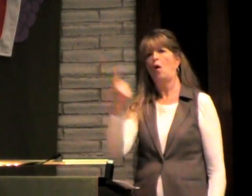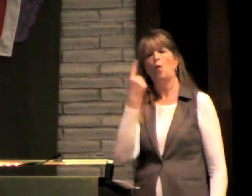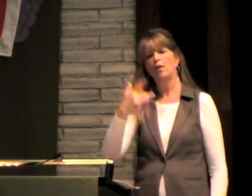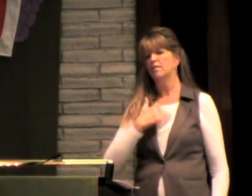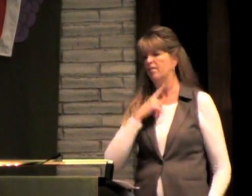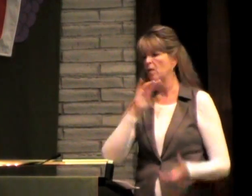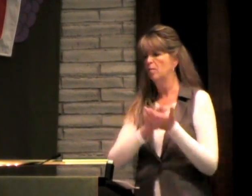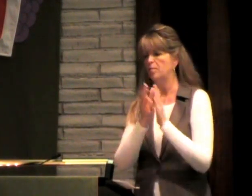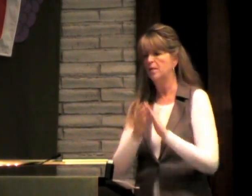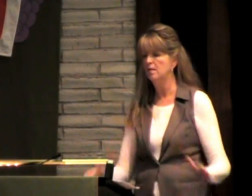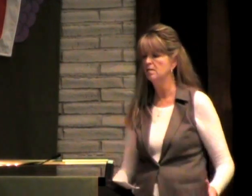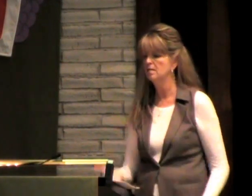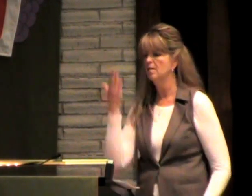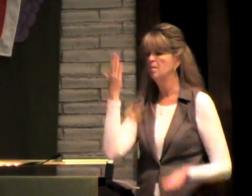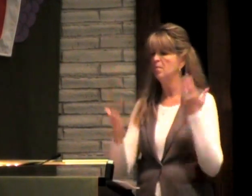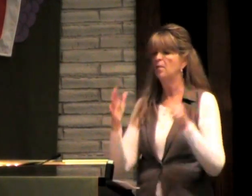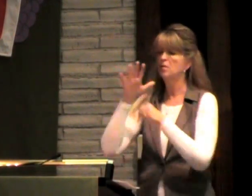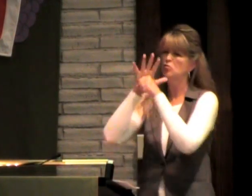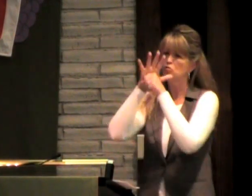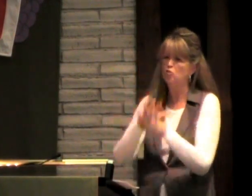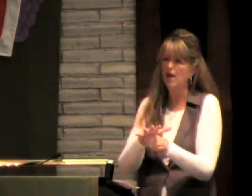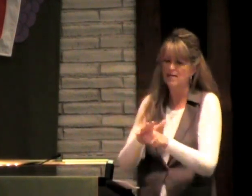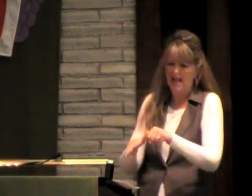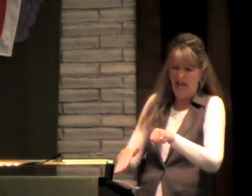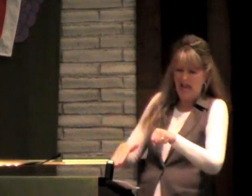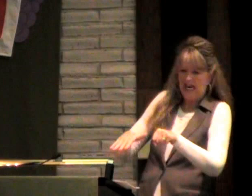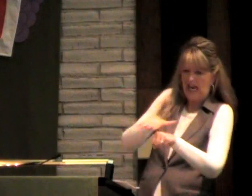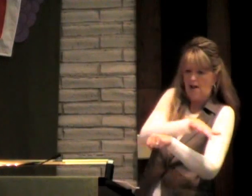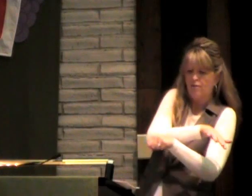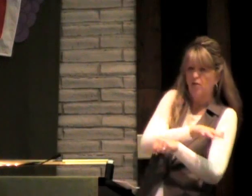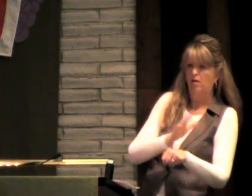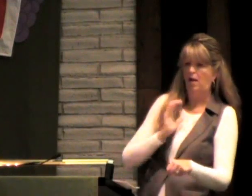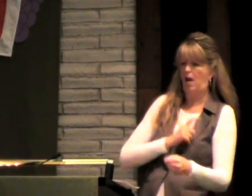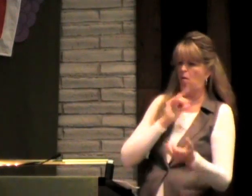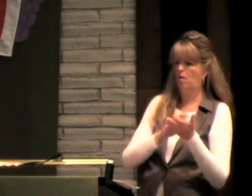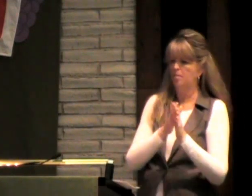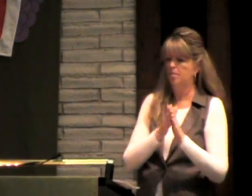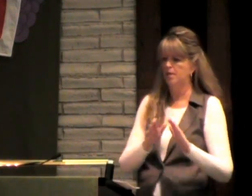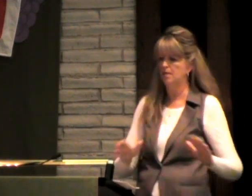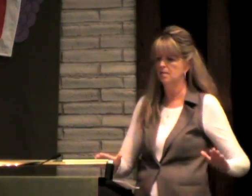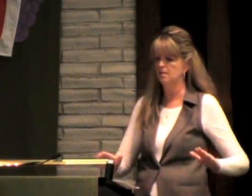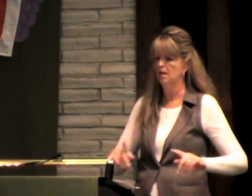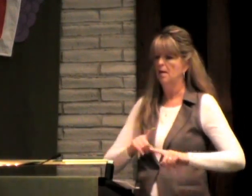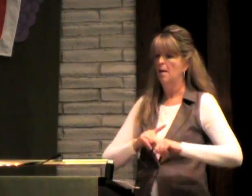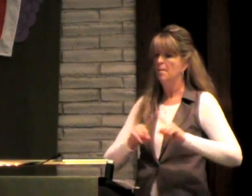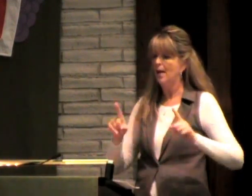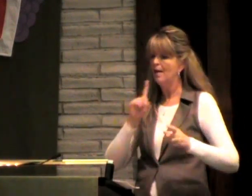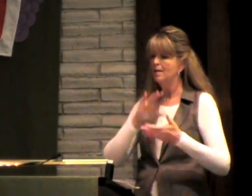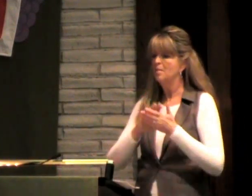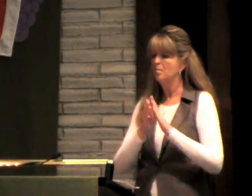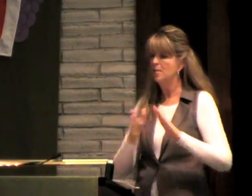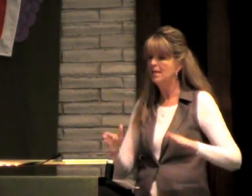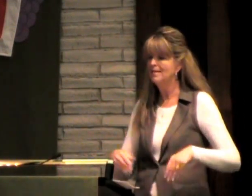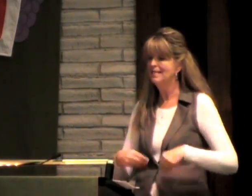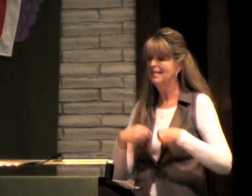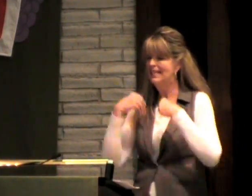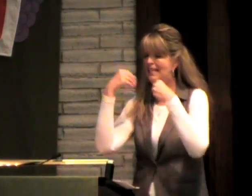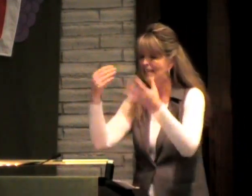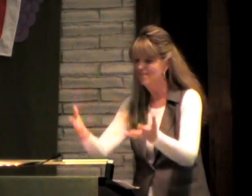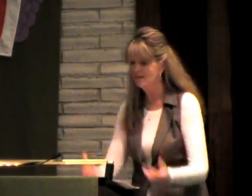Jesus. And we don't always feel peace. Maybe we feel some stress covering, overlying our peace. But